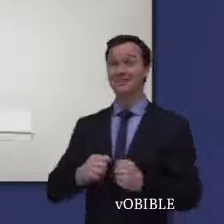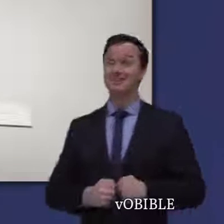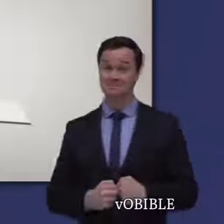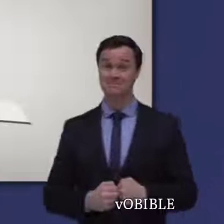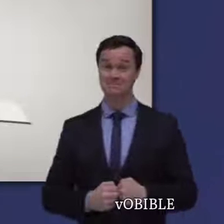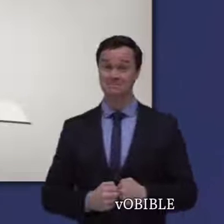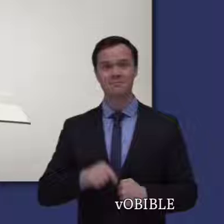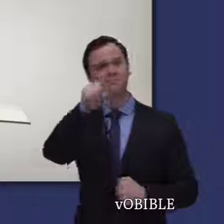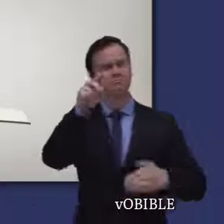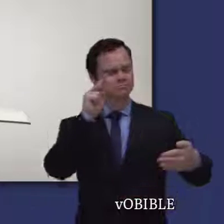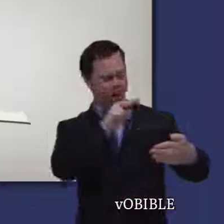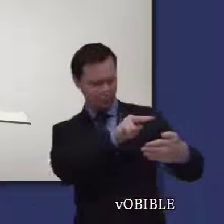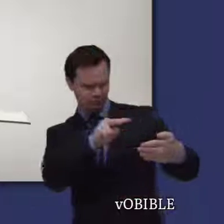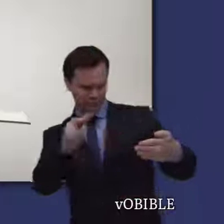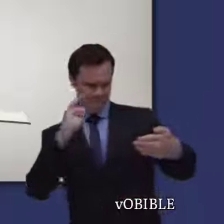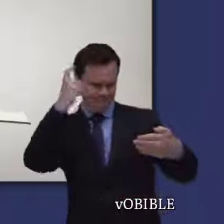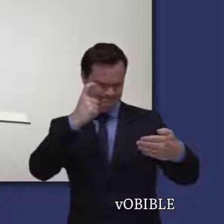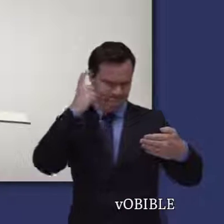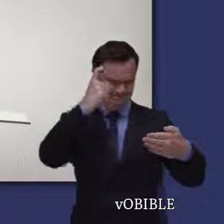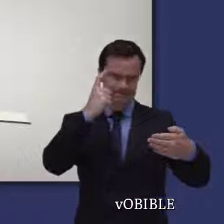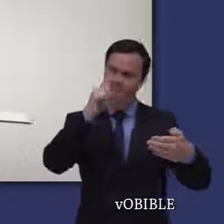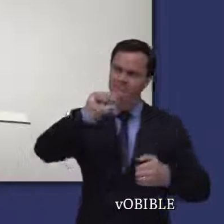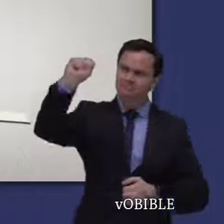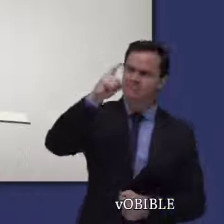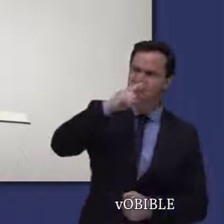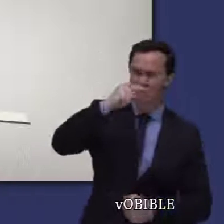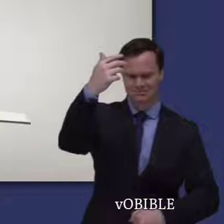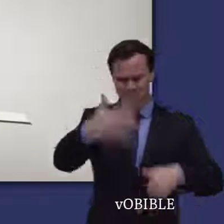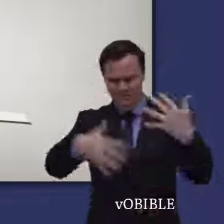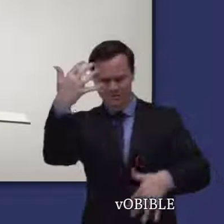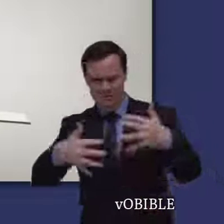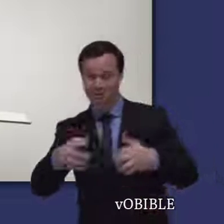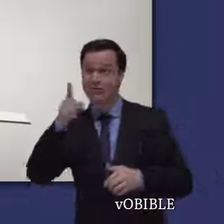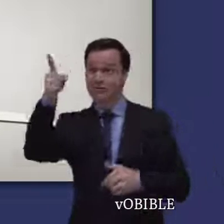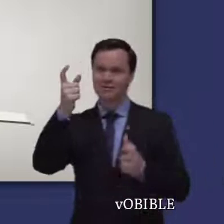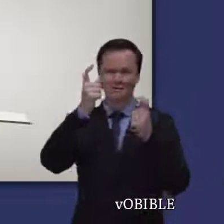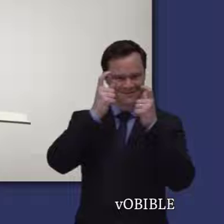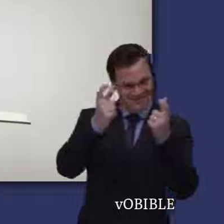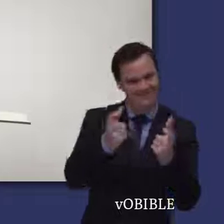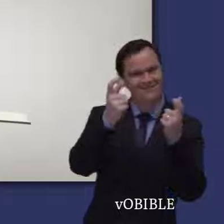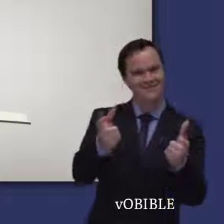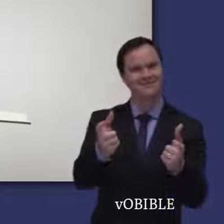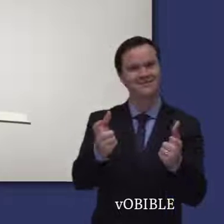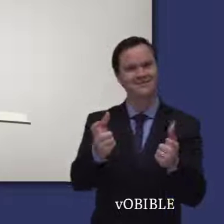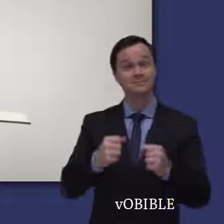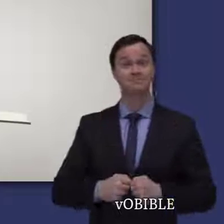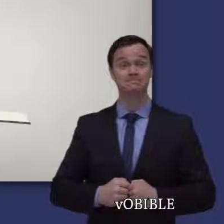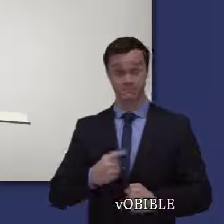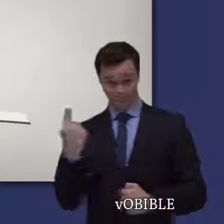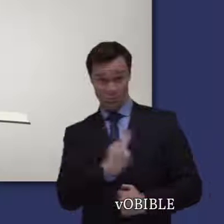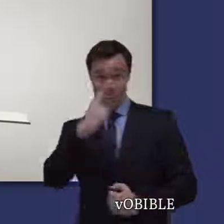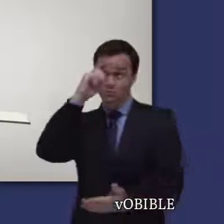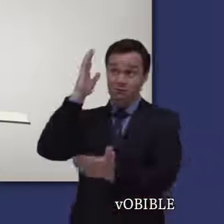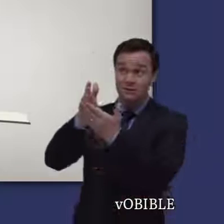As you read Habakkuk, note how Jehovah is not indifferent to the suffering of His servants, how our confidence